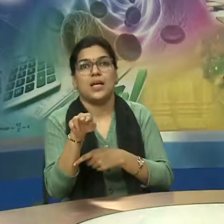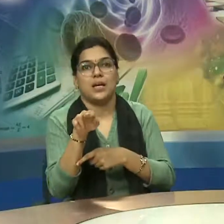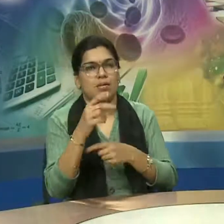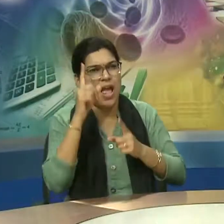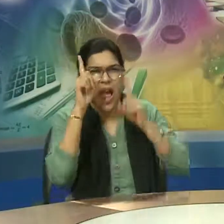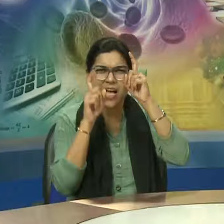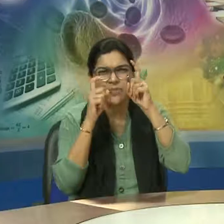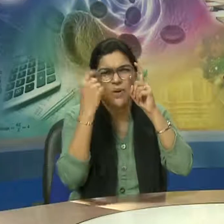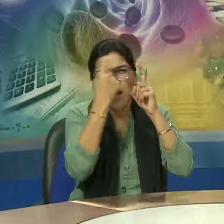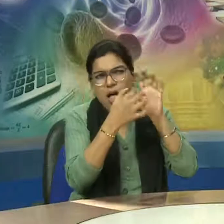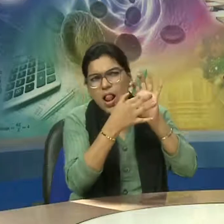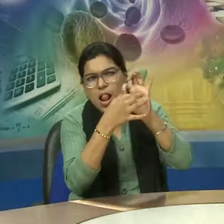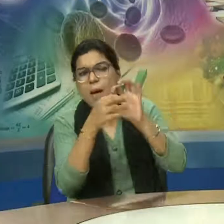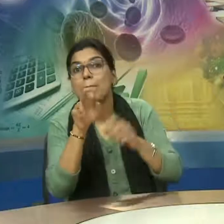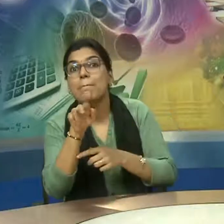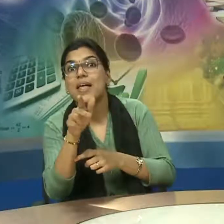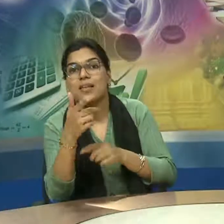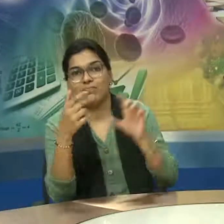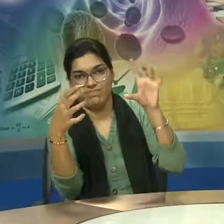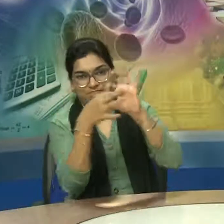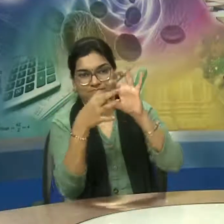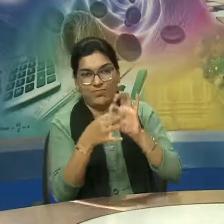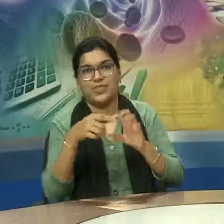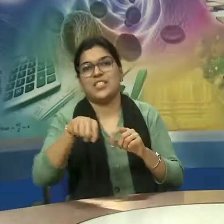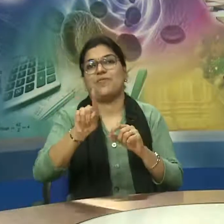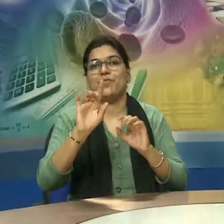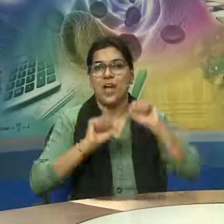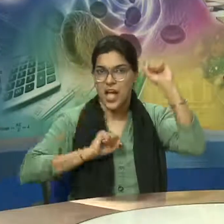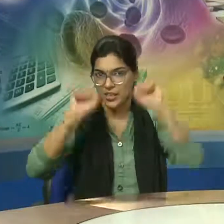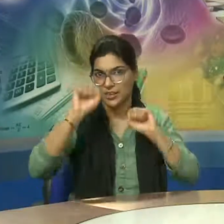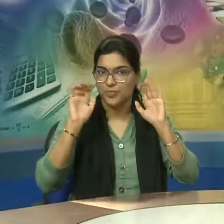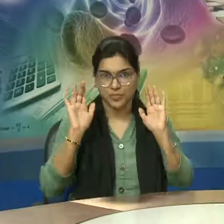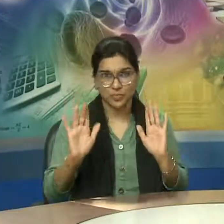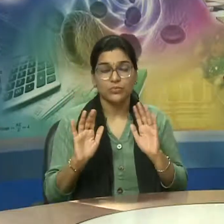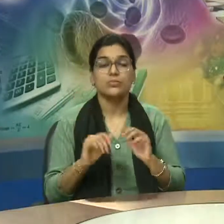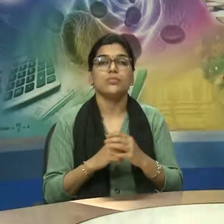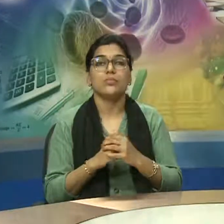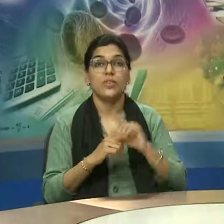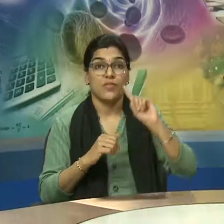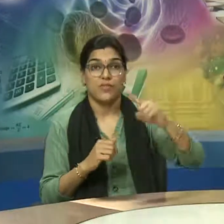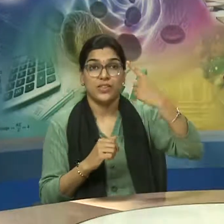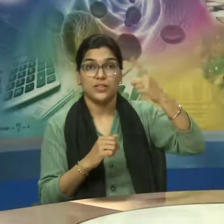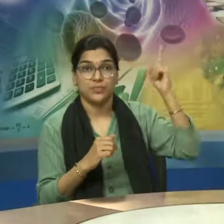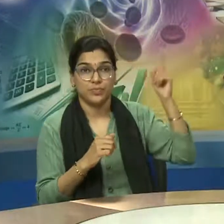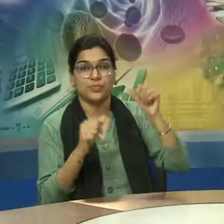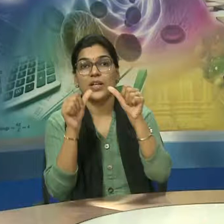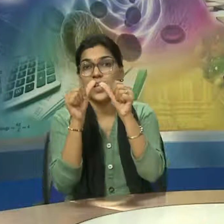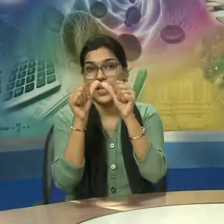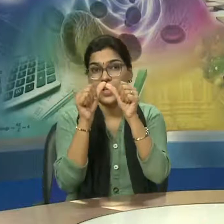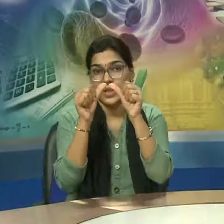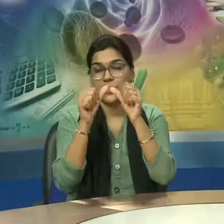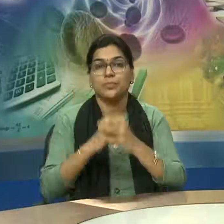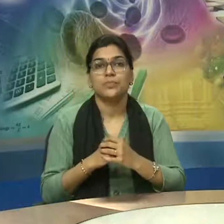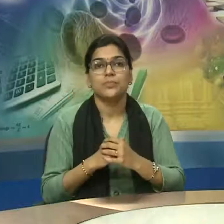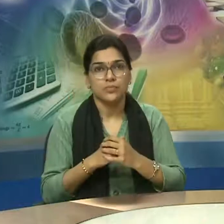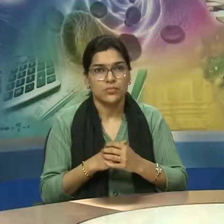On the left hand side, you can see the phrases, and on the right hand